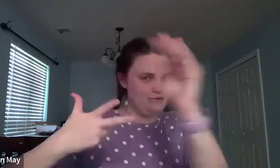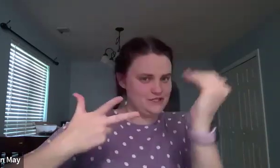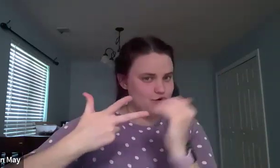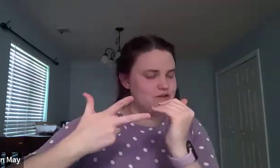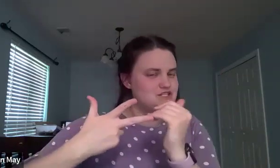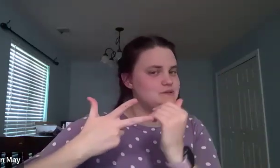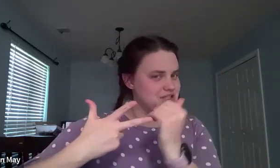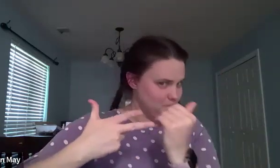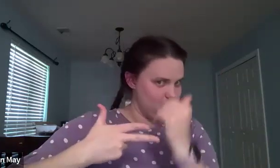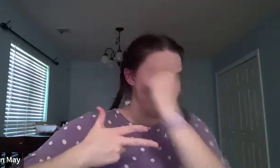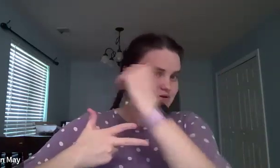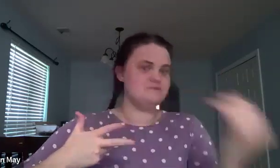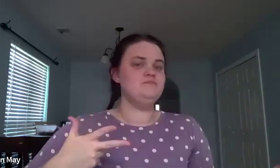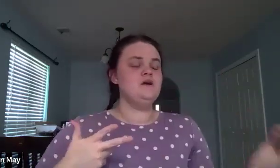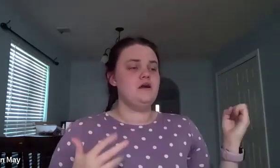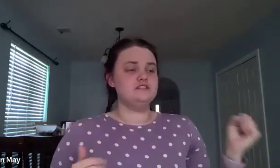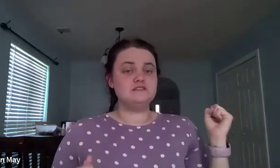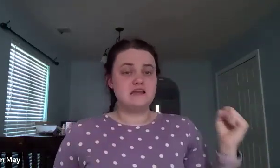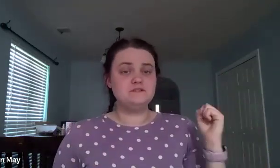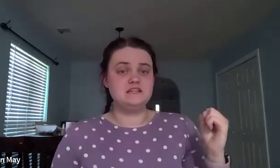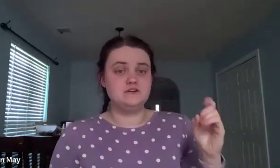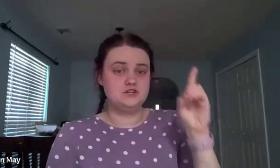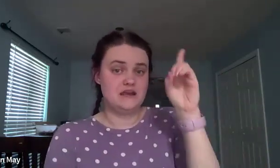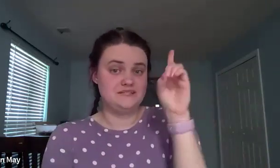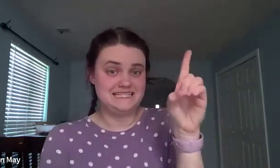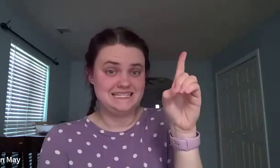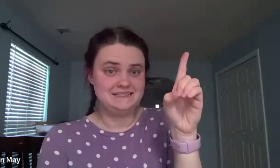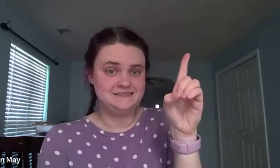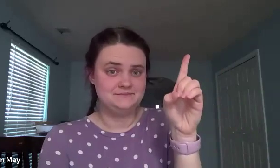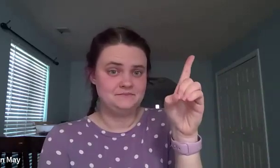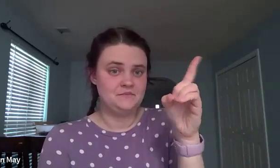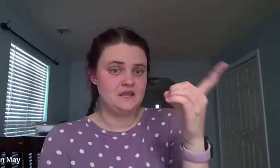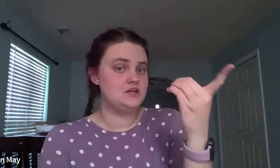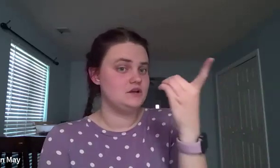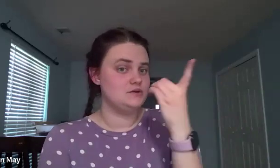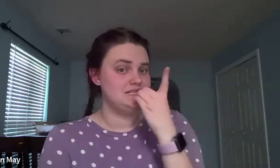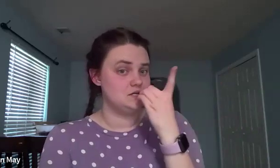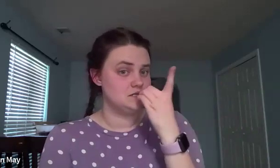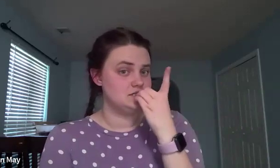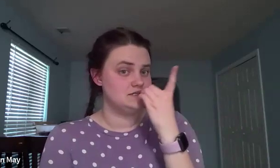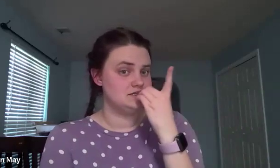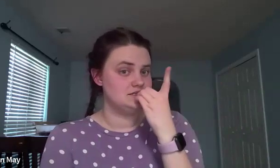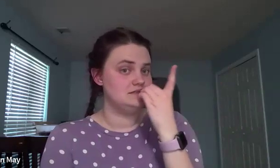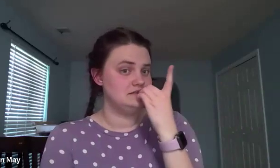Let's start with dinner. We'll go backwards. All right. So the sign for dinner is you're gonna have a D, and you're gonna go dinner.